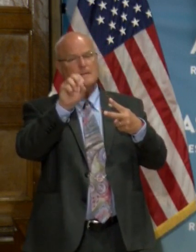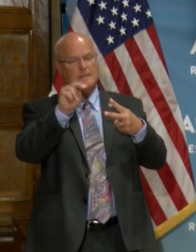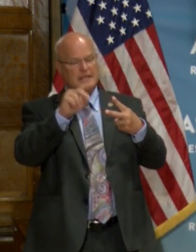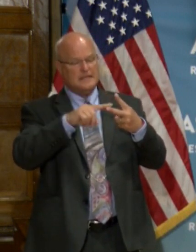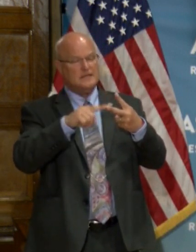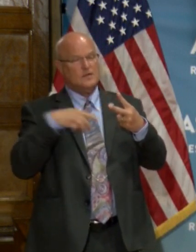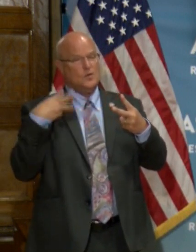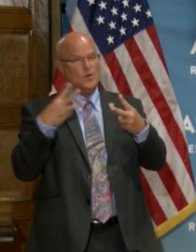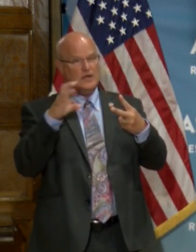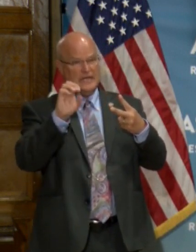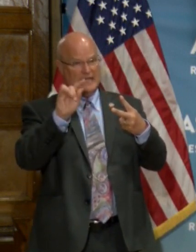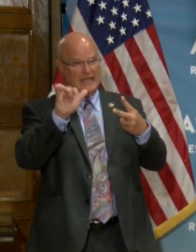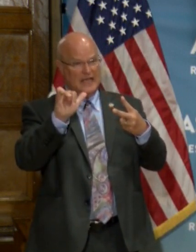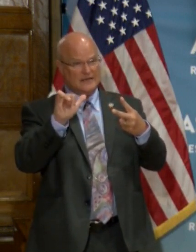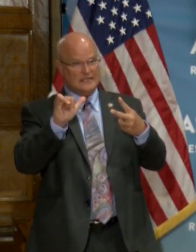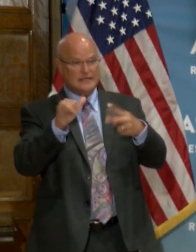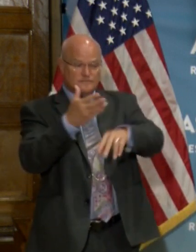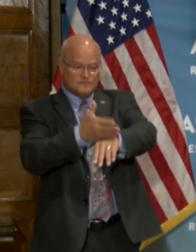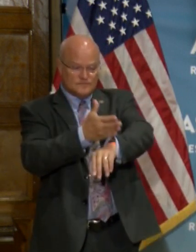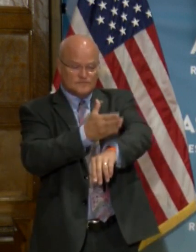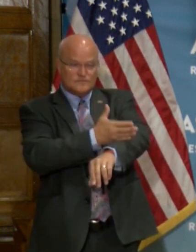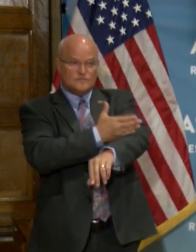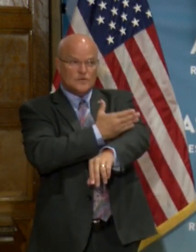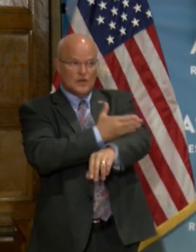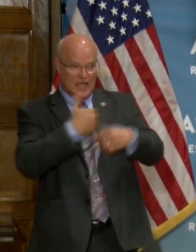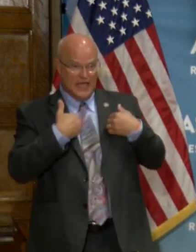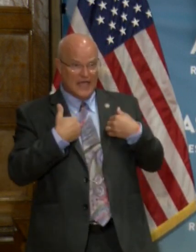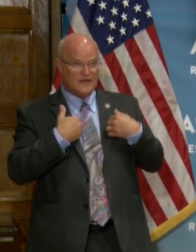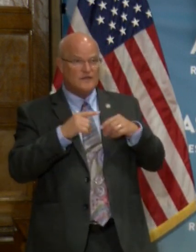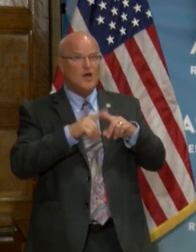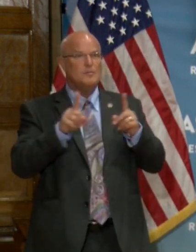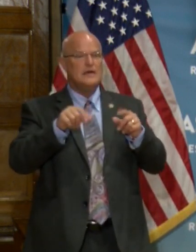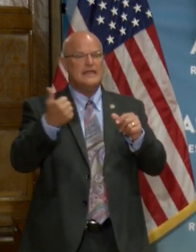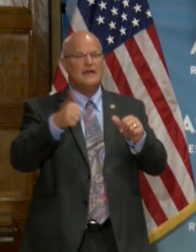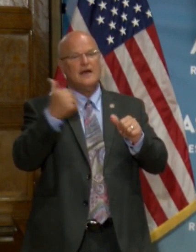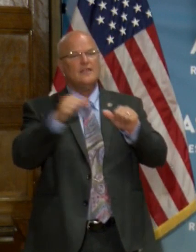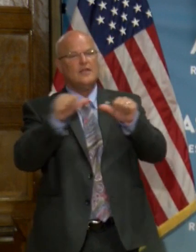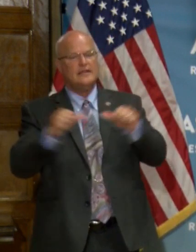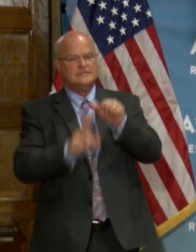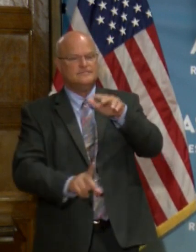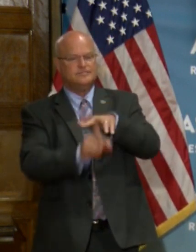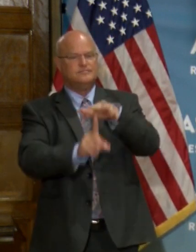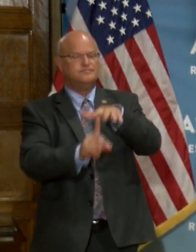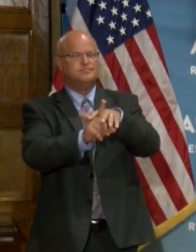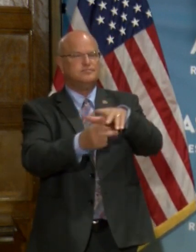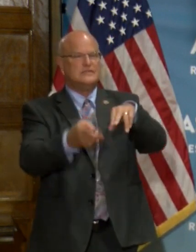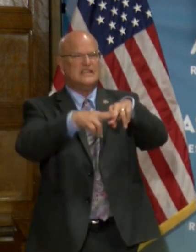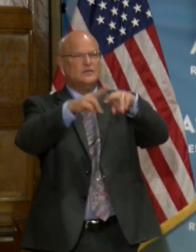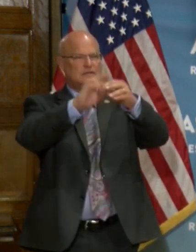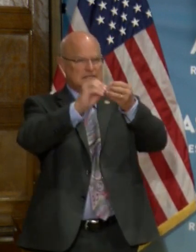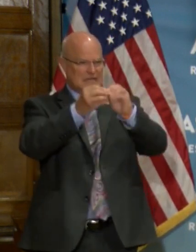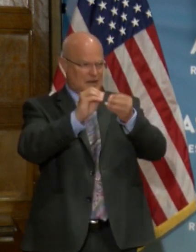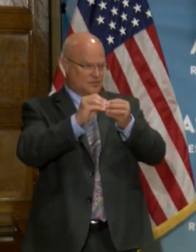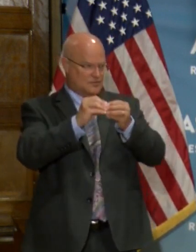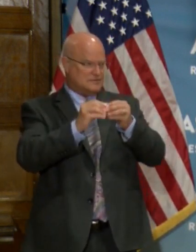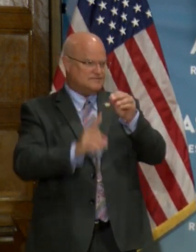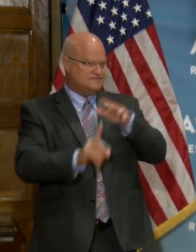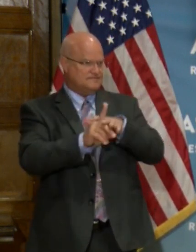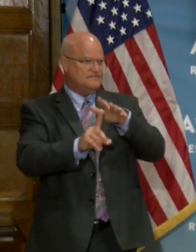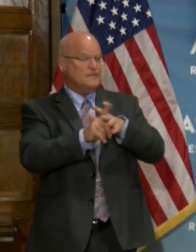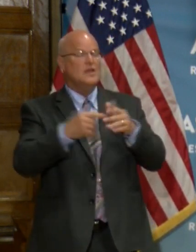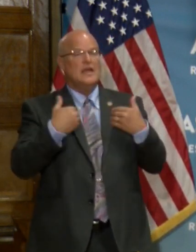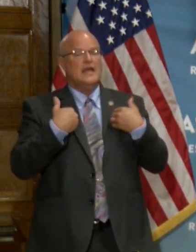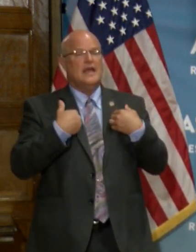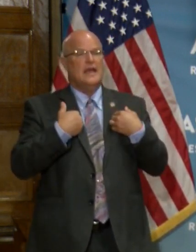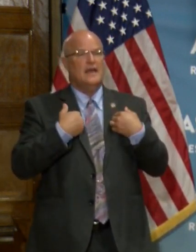some progress there, but we have other areas where we have increased cases coming up. We